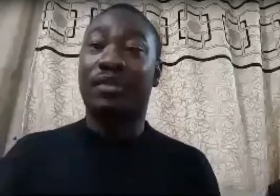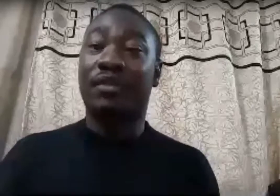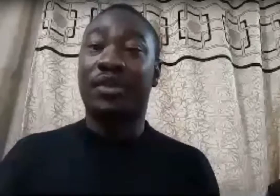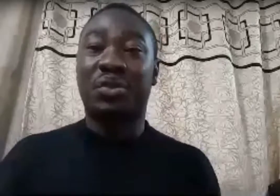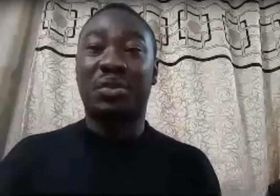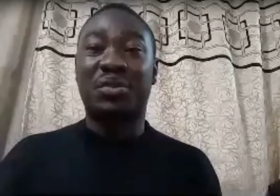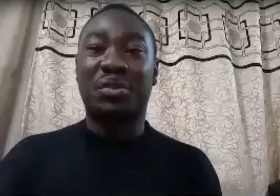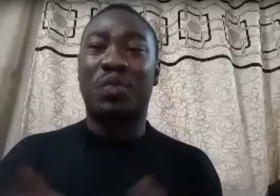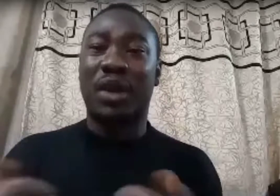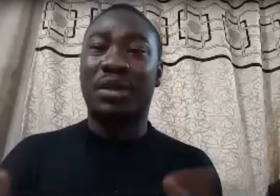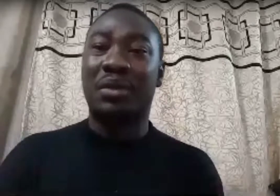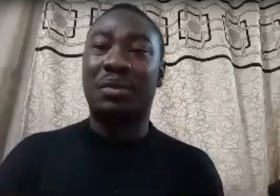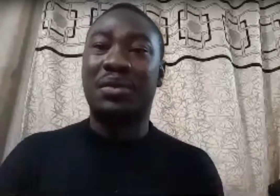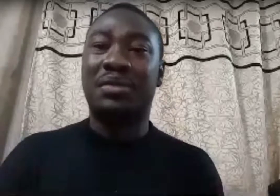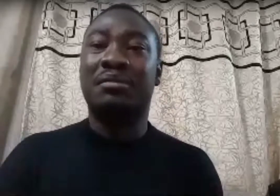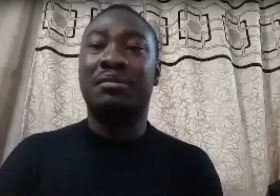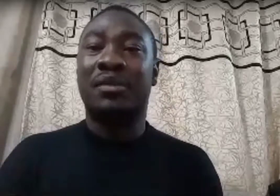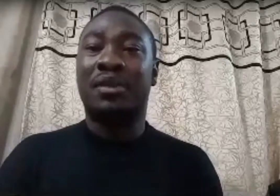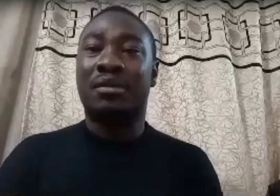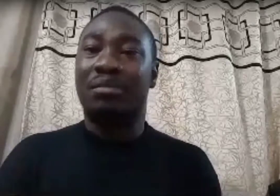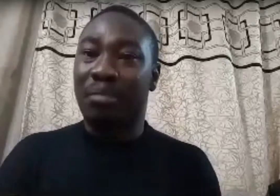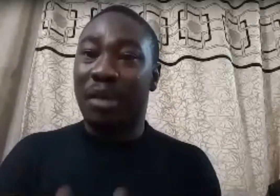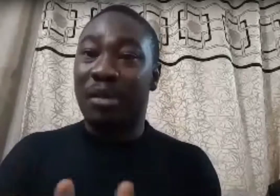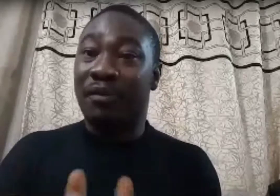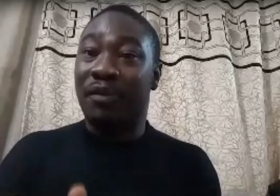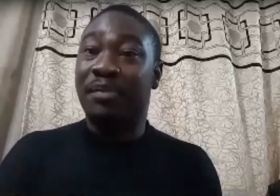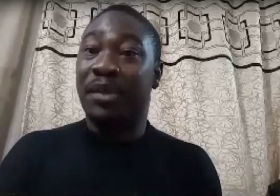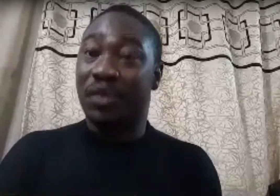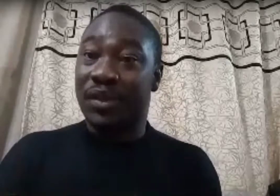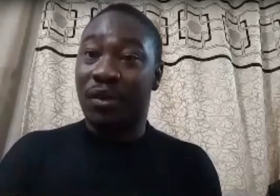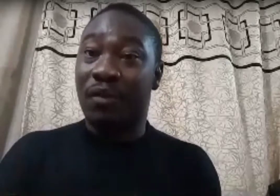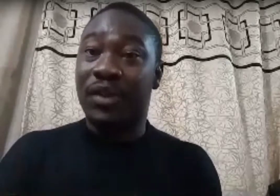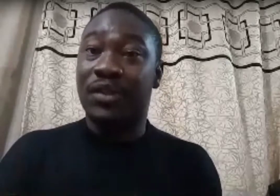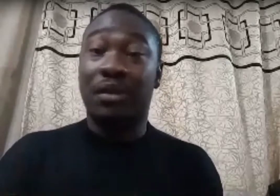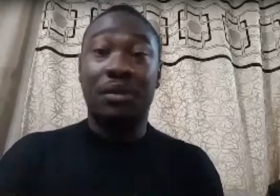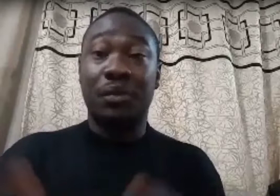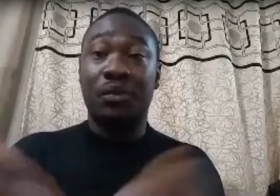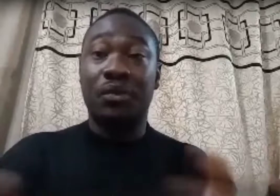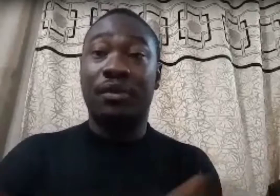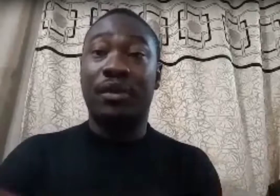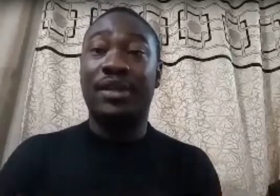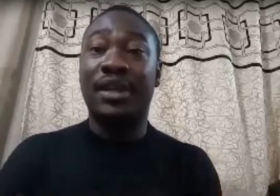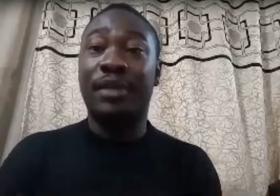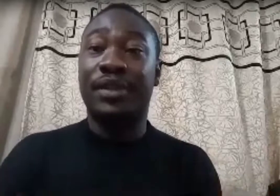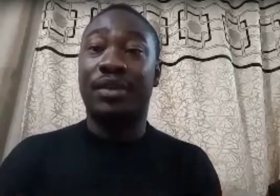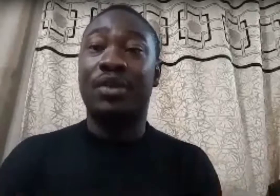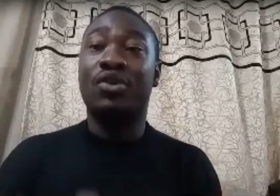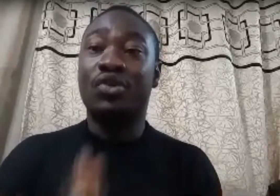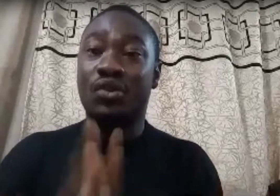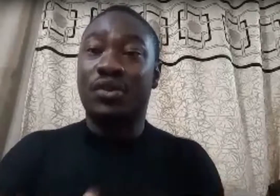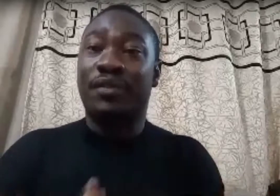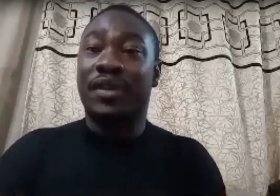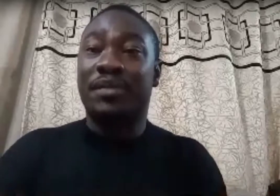the first method is the conventional. So you're at liberty to use the first method. 1 billion,